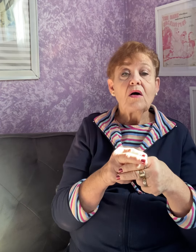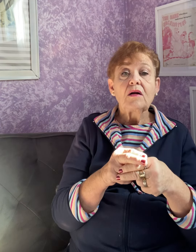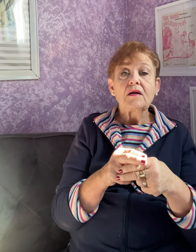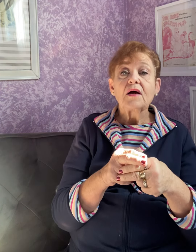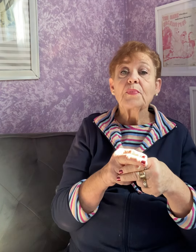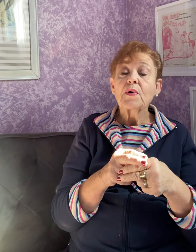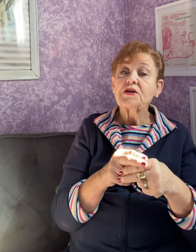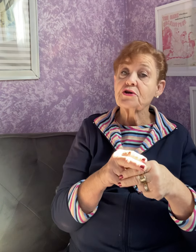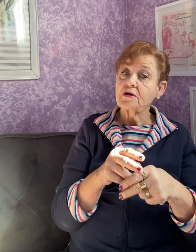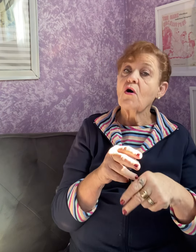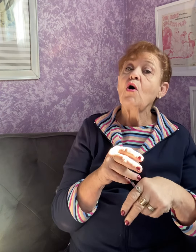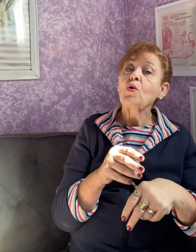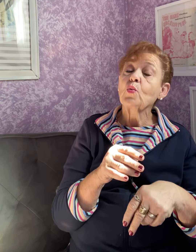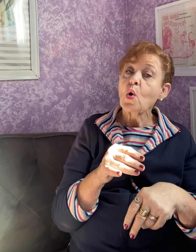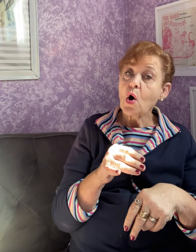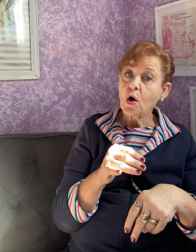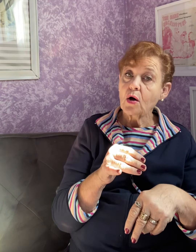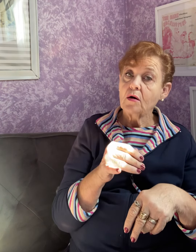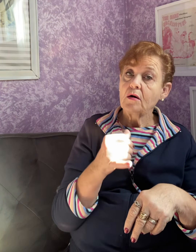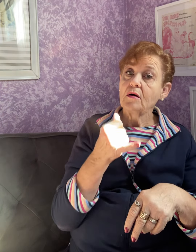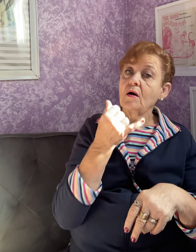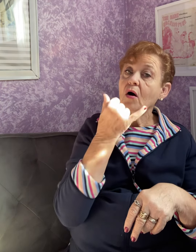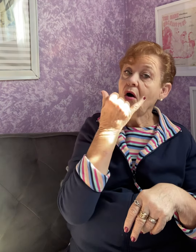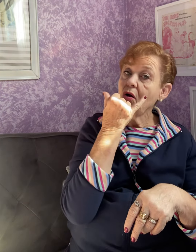all oppression, all wrong